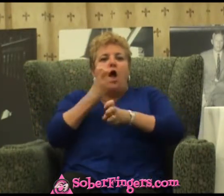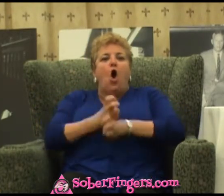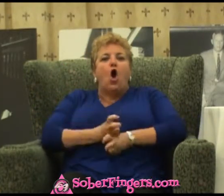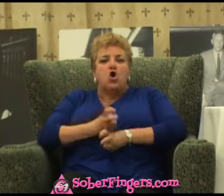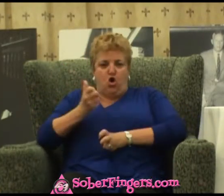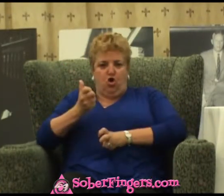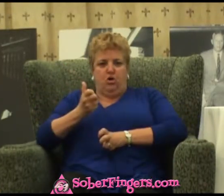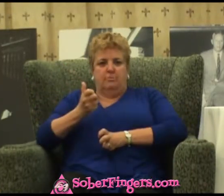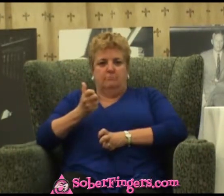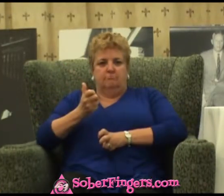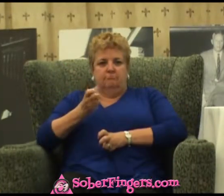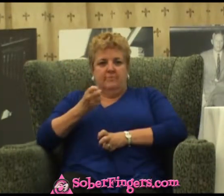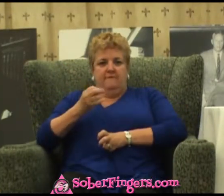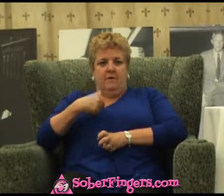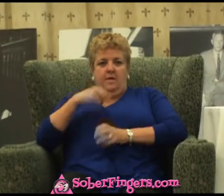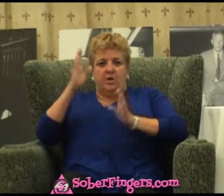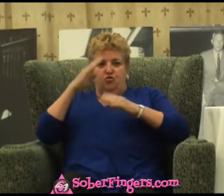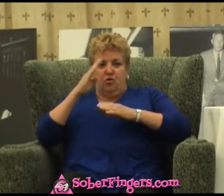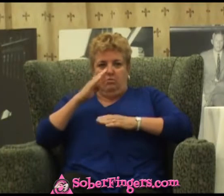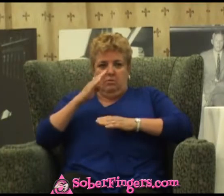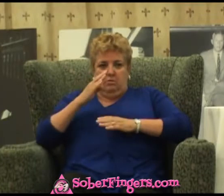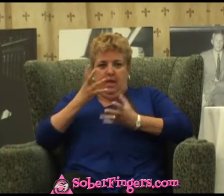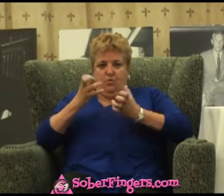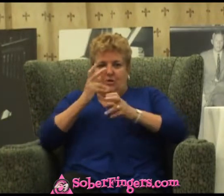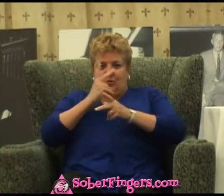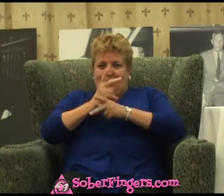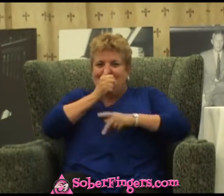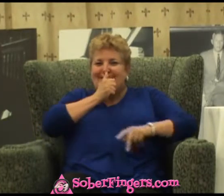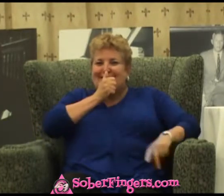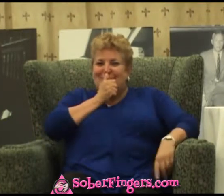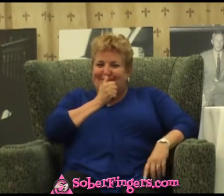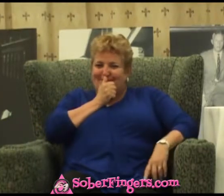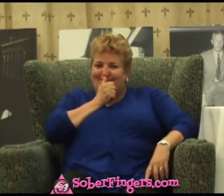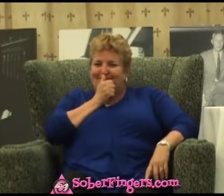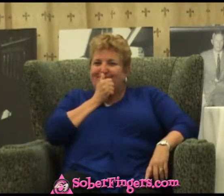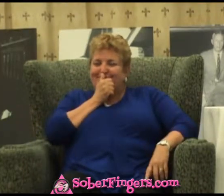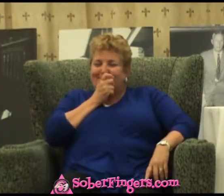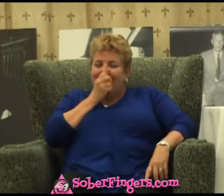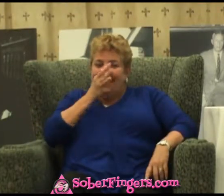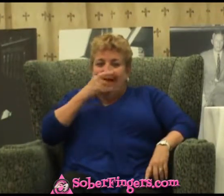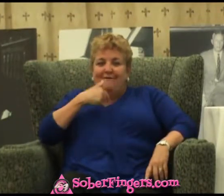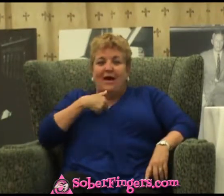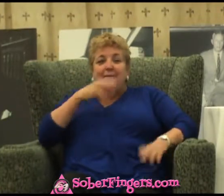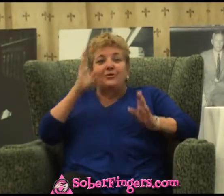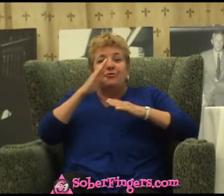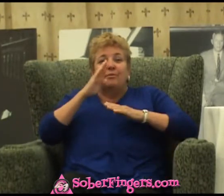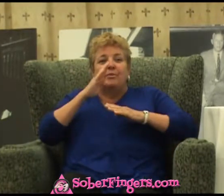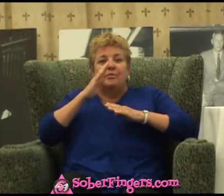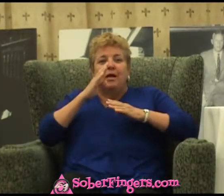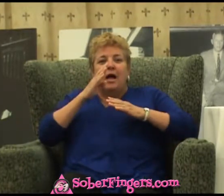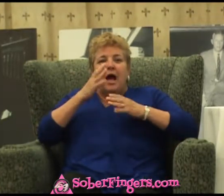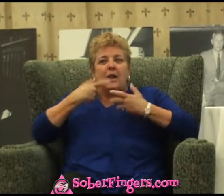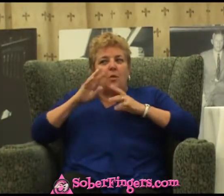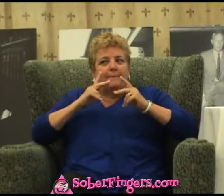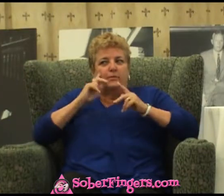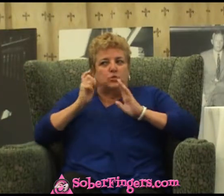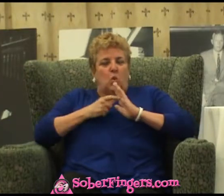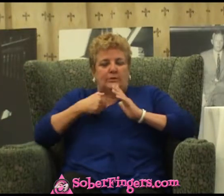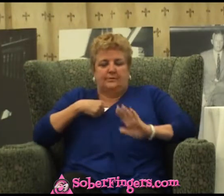And if I'm in trouble, I want to keep it secret. And if I'm in trouble, I don't want to be noticed. The reason I'm